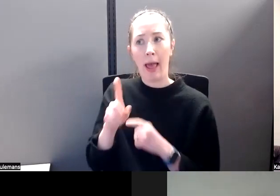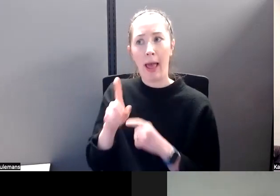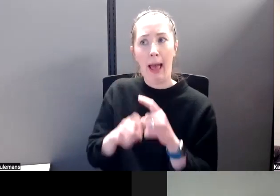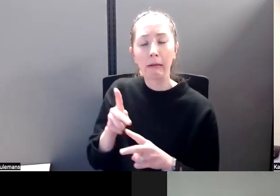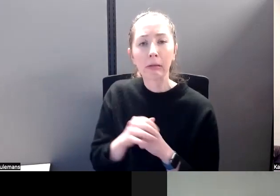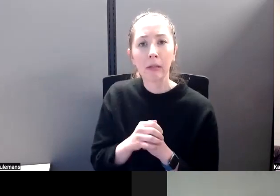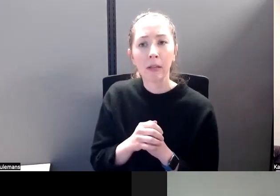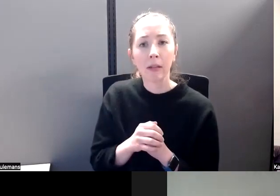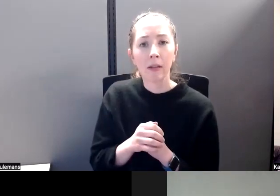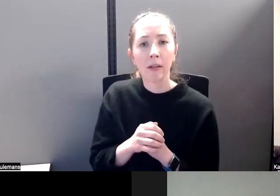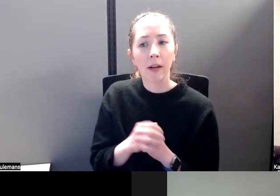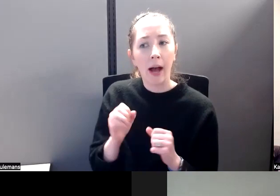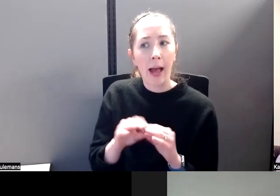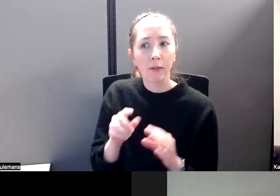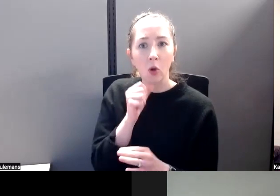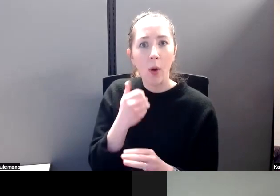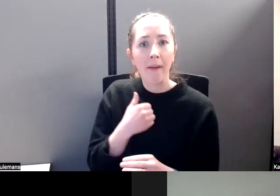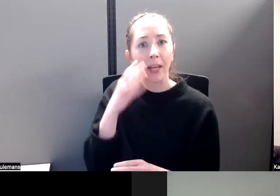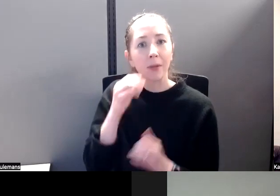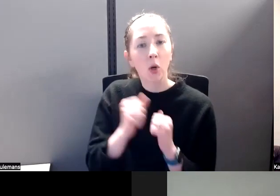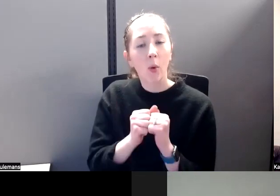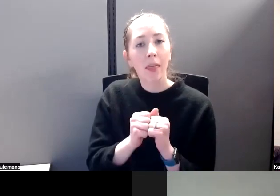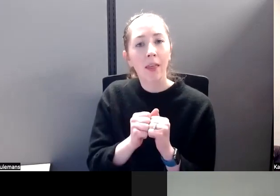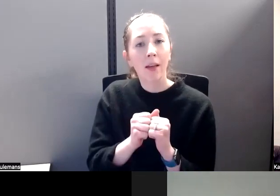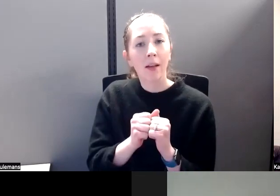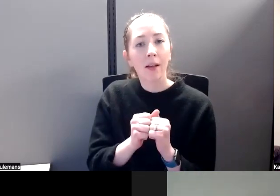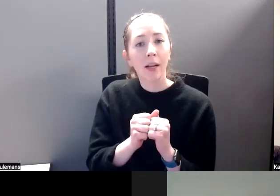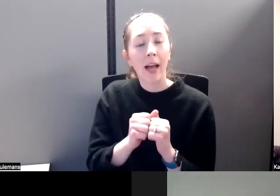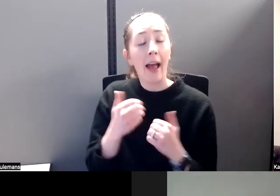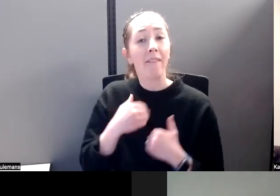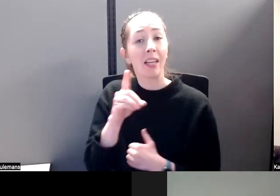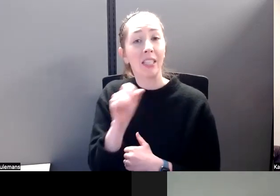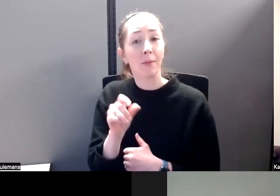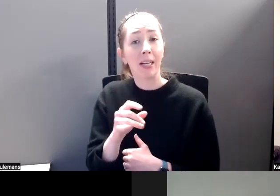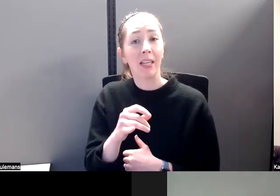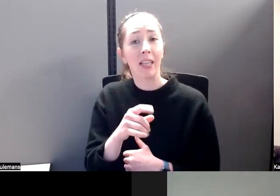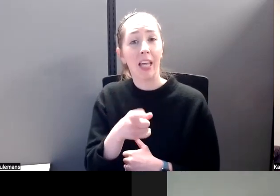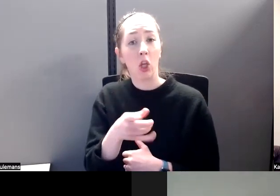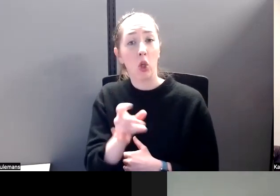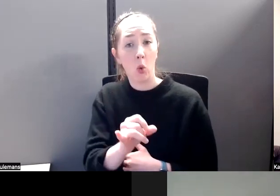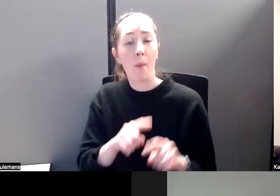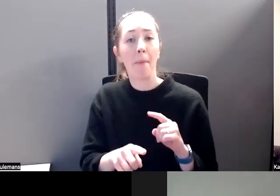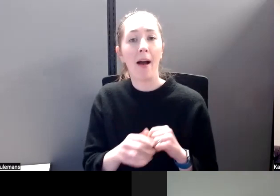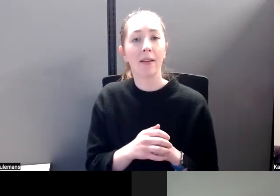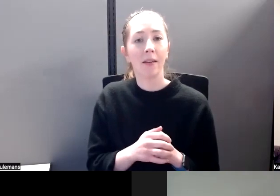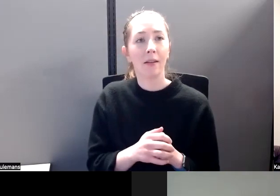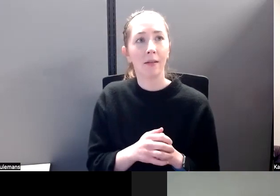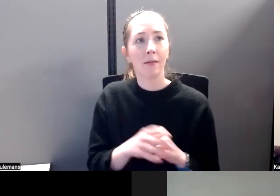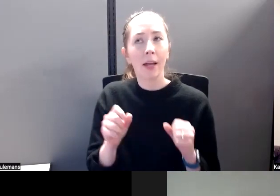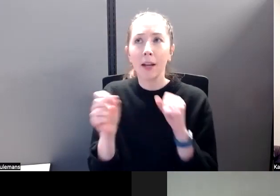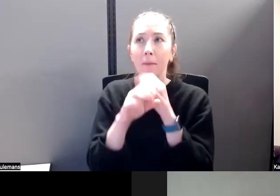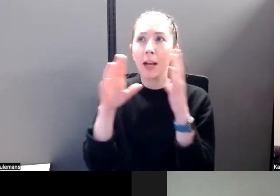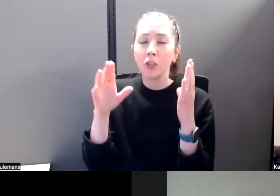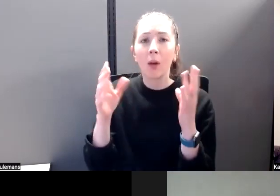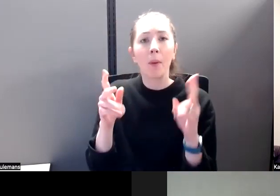And I obviously don't have the experience with being and having disabilities like you have experienced, but I can imagine that I just